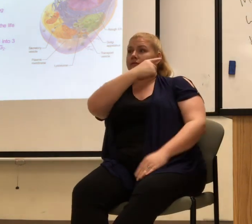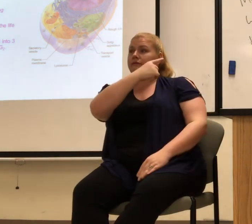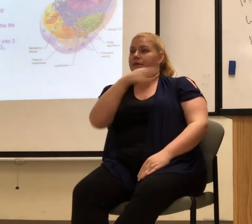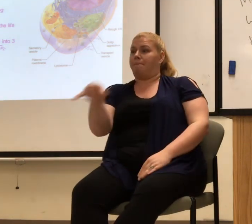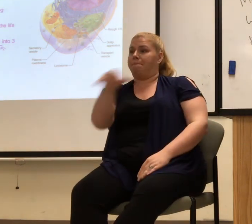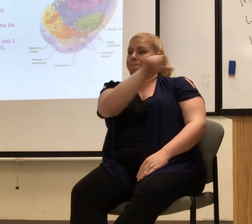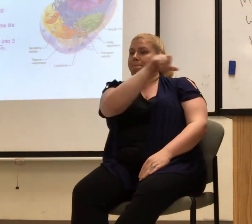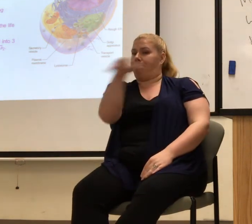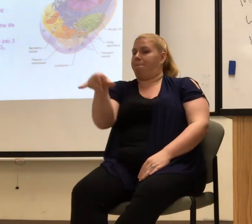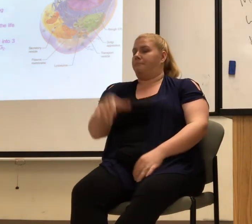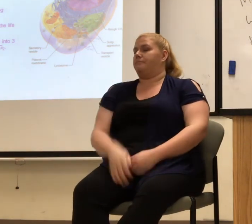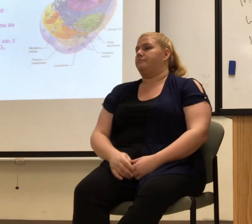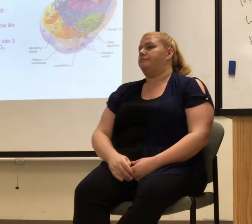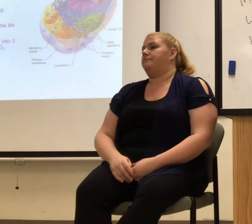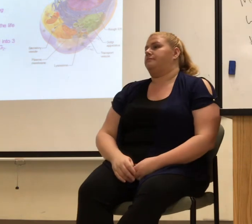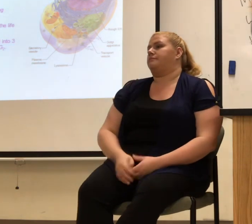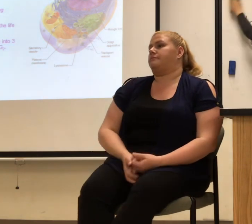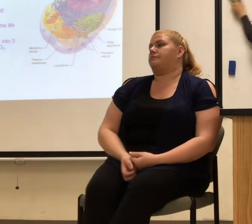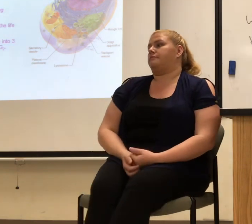Okay.